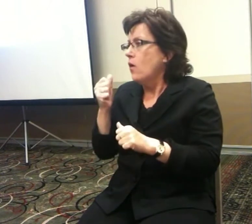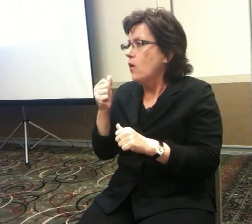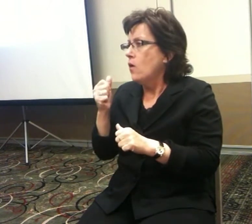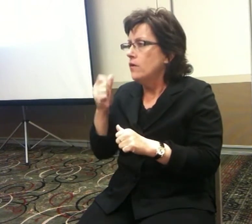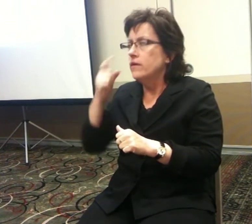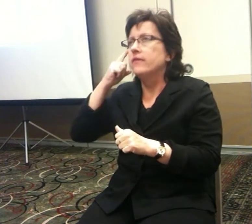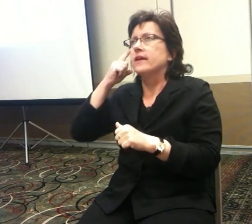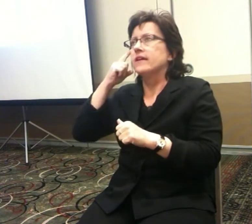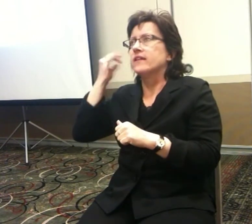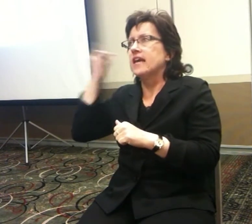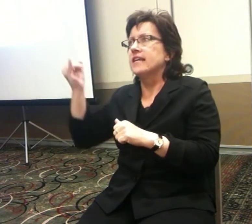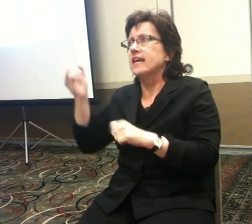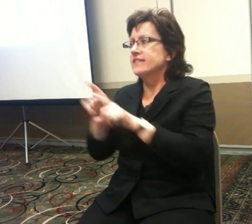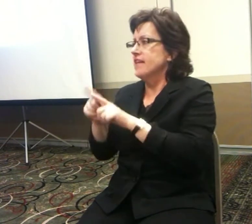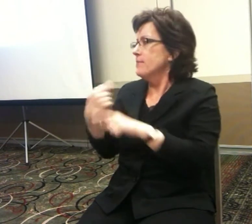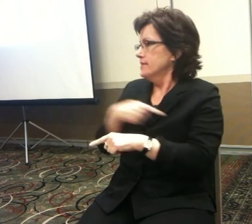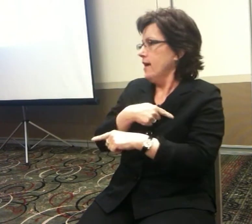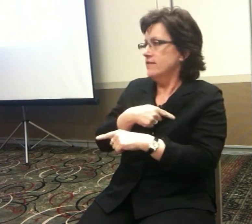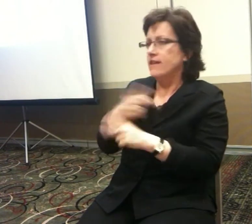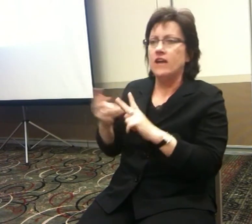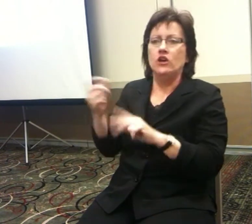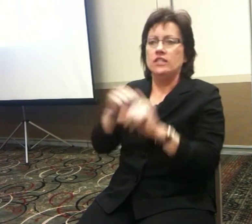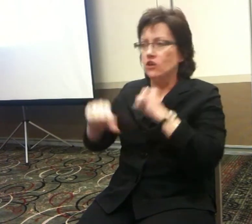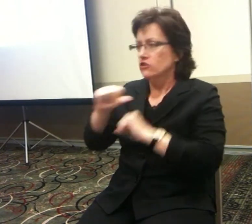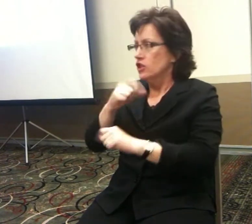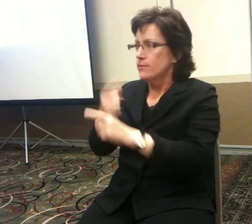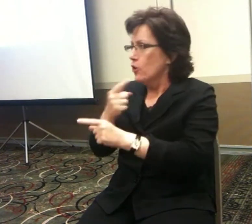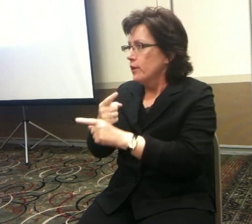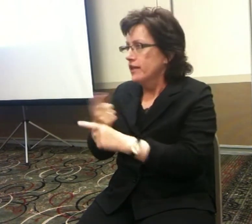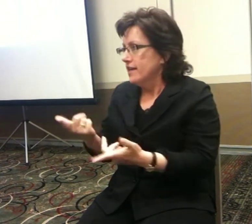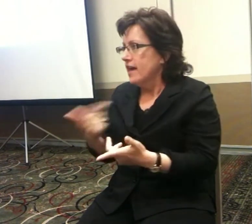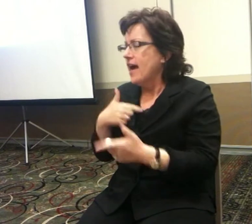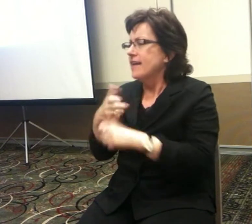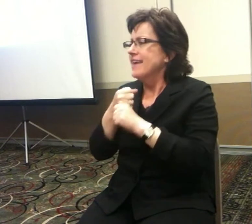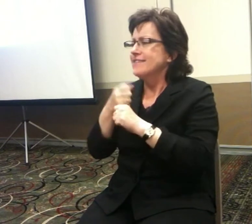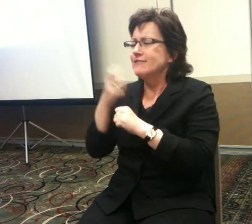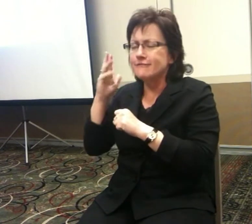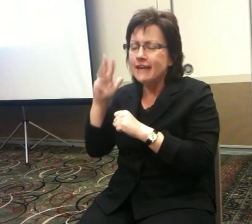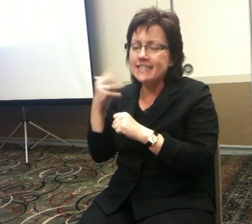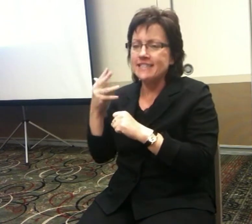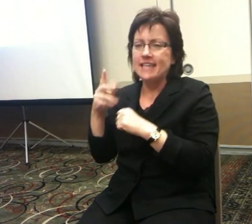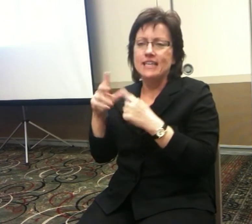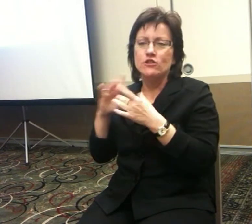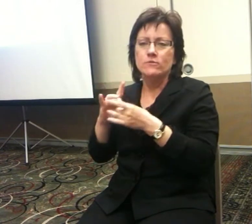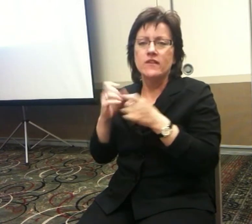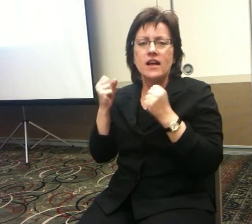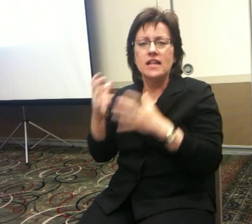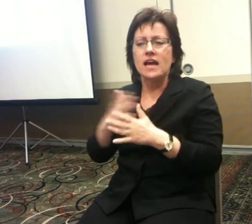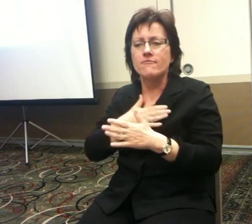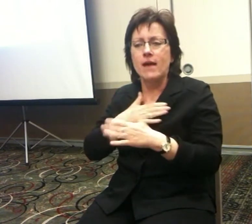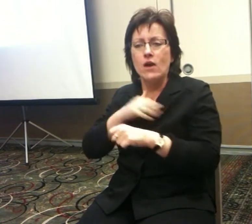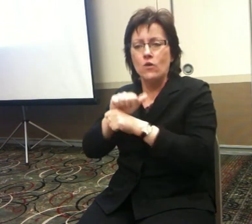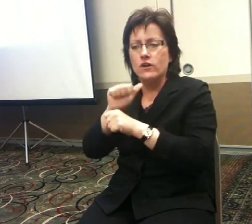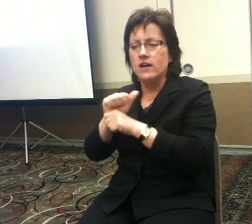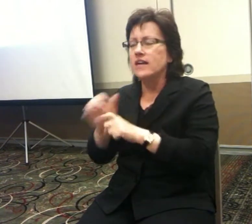generate that's very socially appropriate, but just really, I get really crazy in terms of, a lot of my work, especially my earlier work, was on social